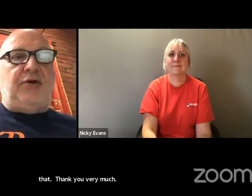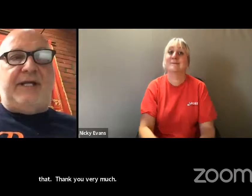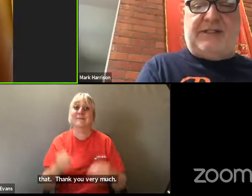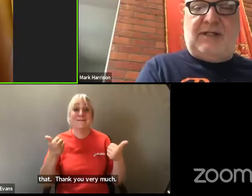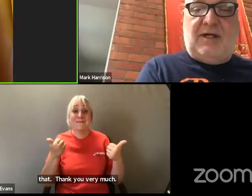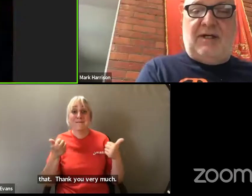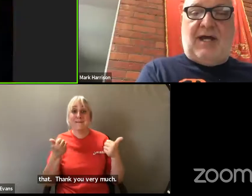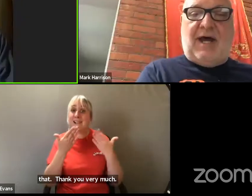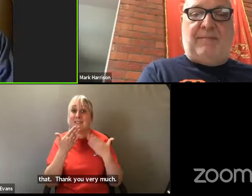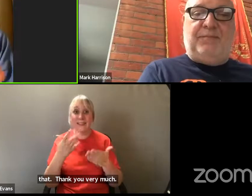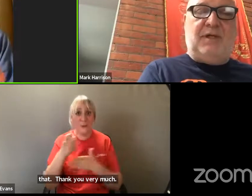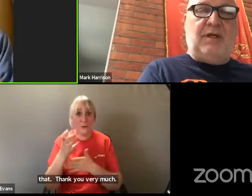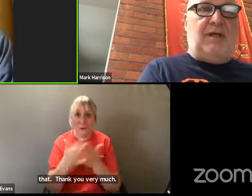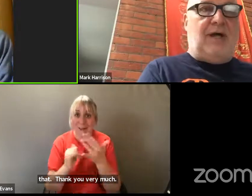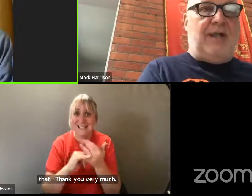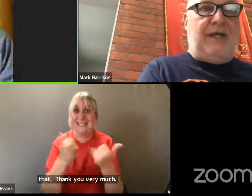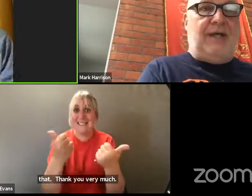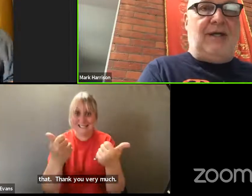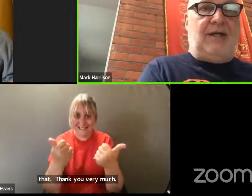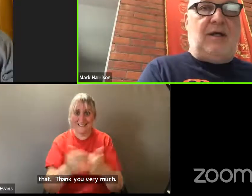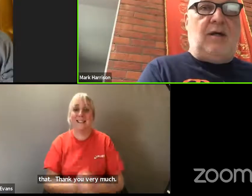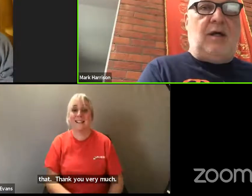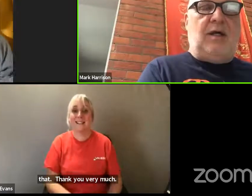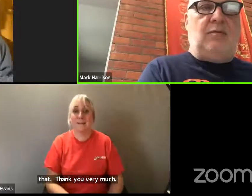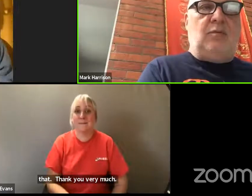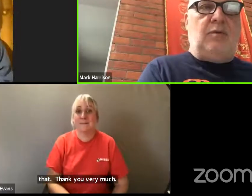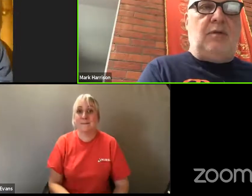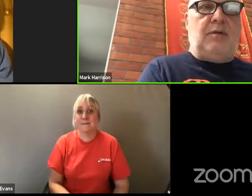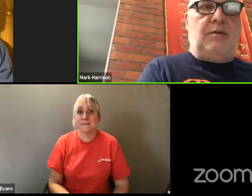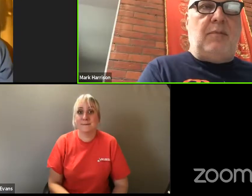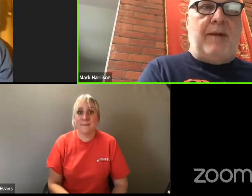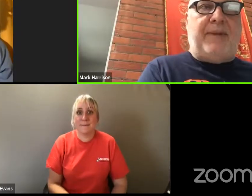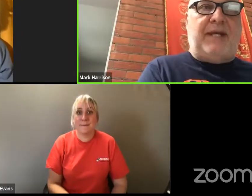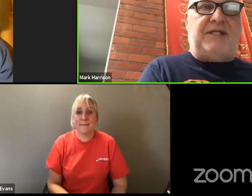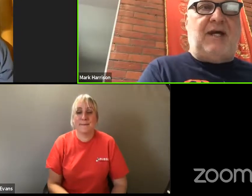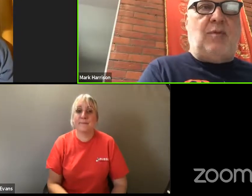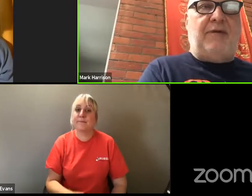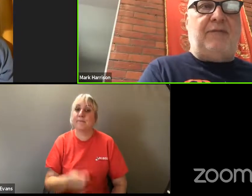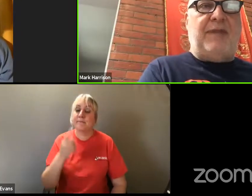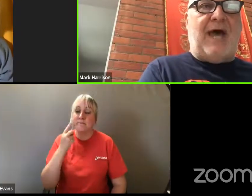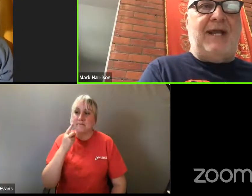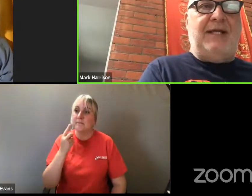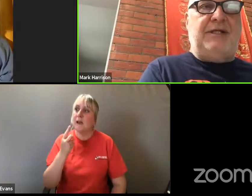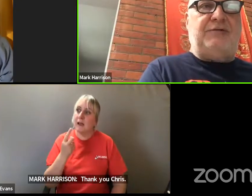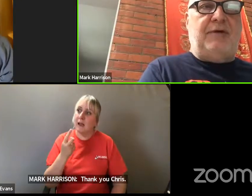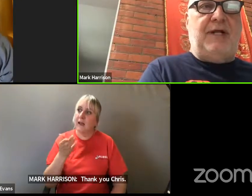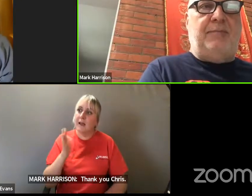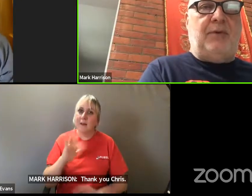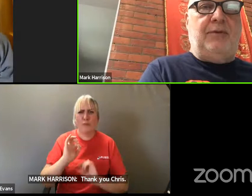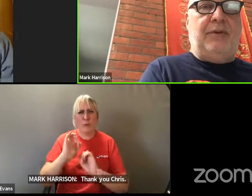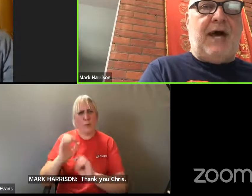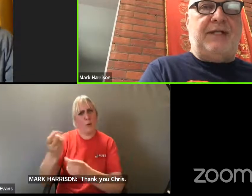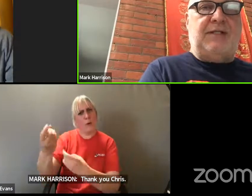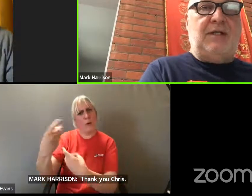Thank you, Chris. I think my big takeaway from that is it's really important that